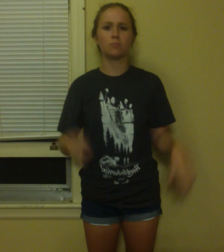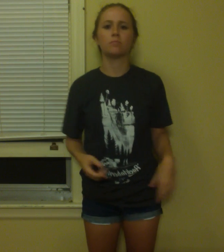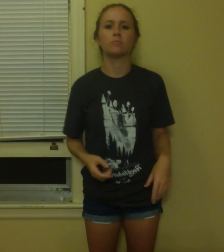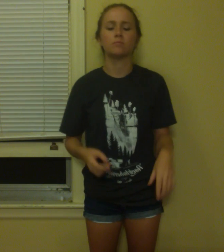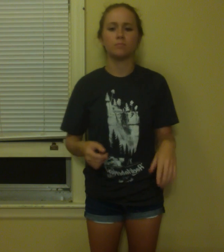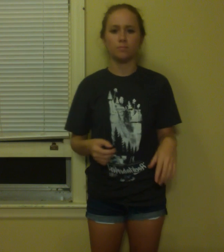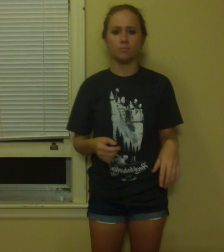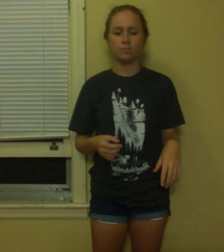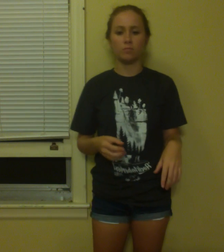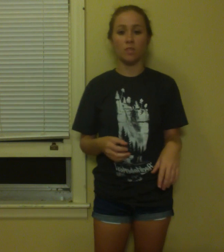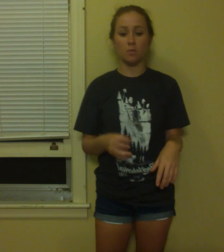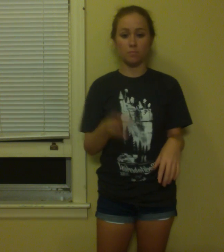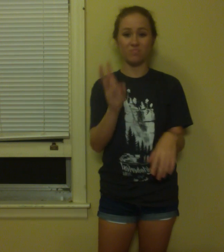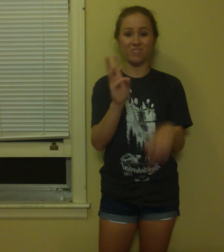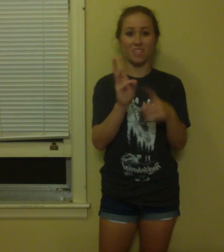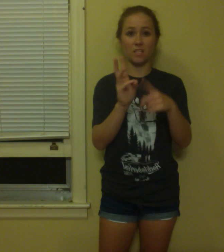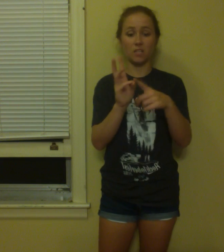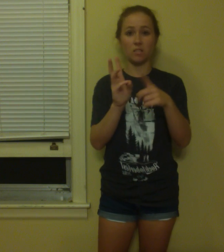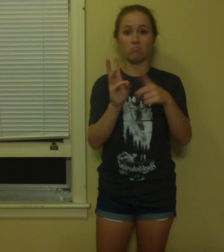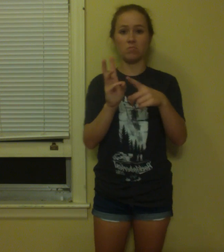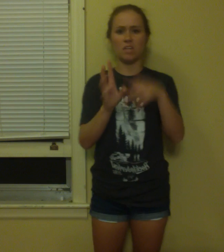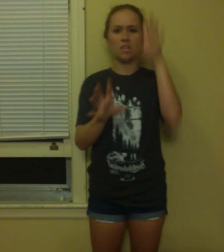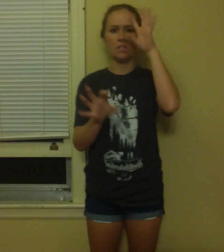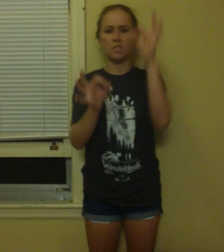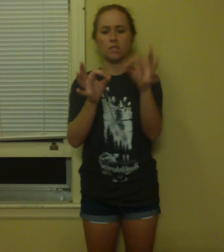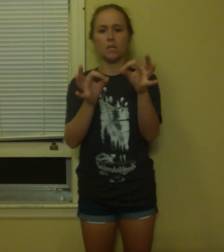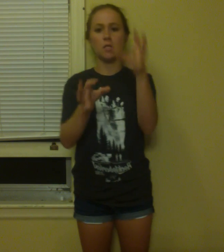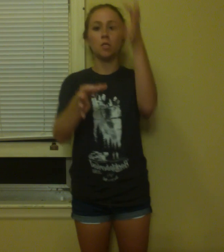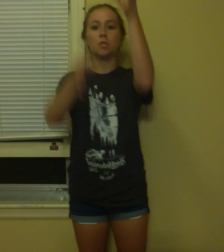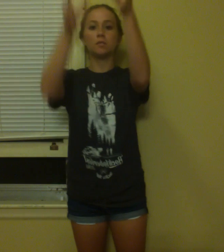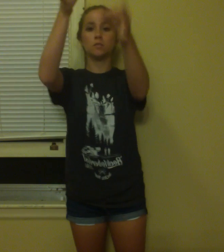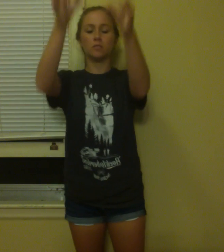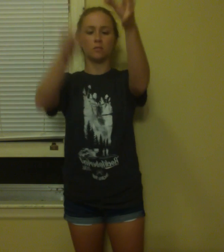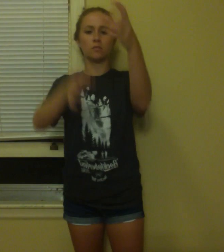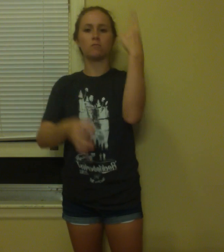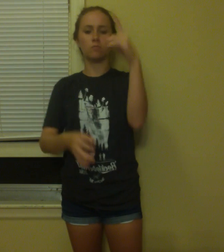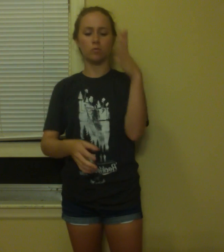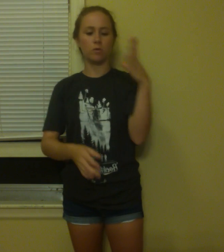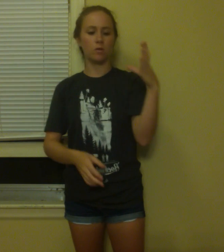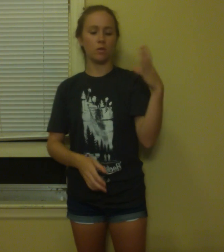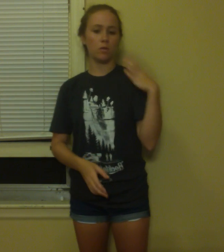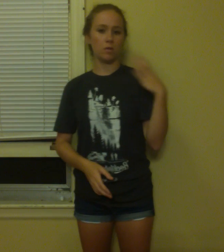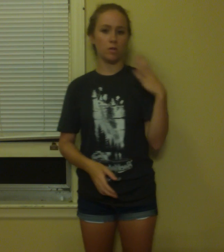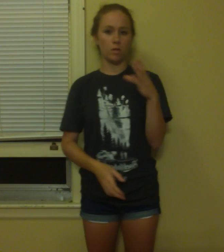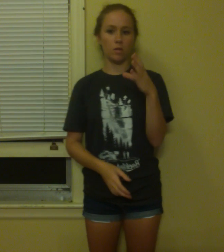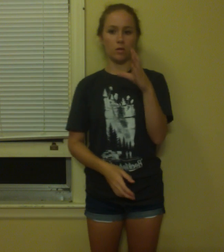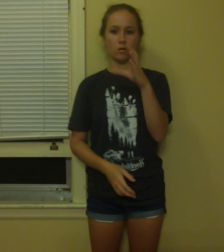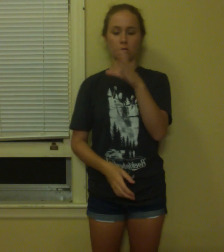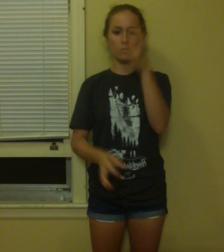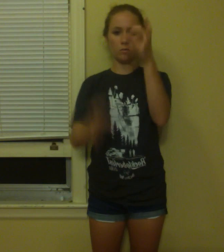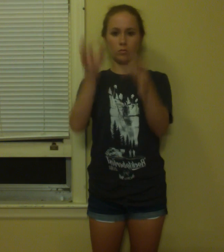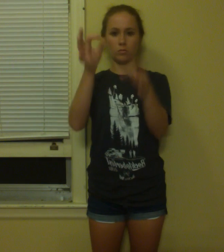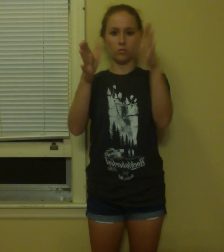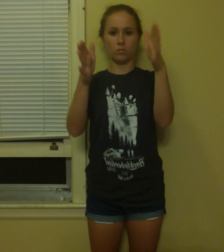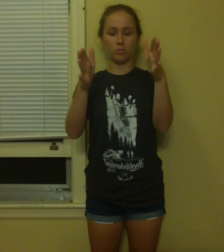that will be on the Supreme Court. More on that in a second. The president also has what we refer to